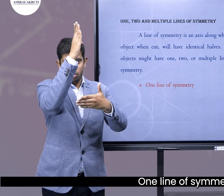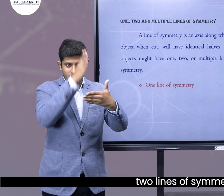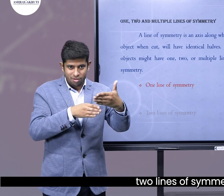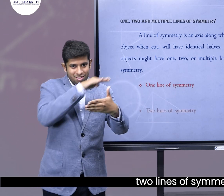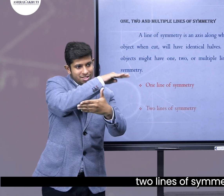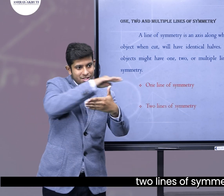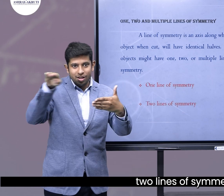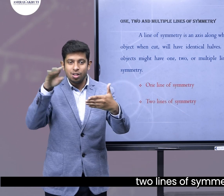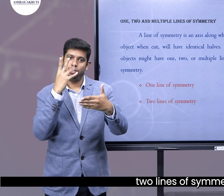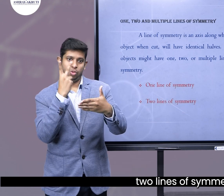Two lines of symmetry.